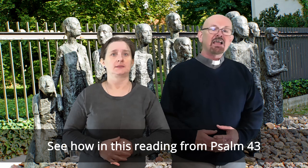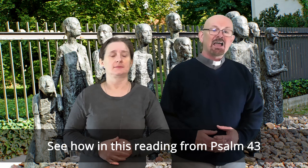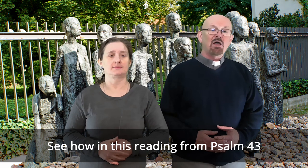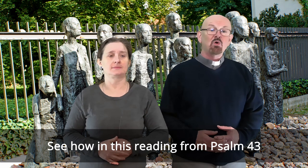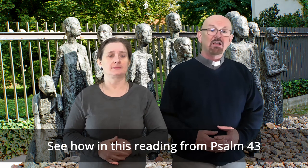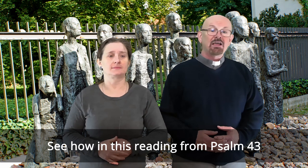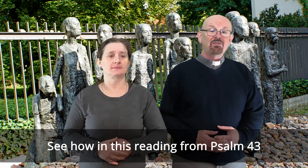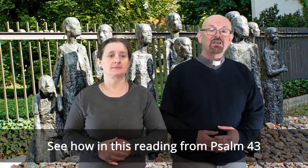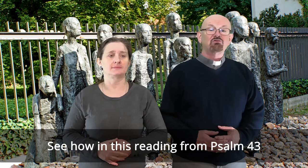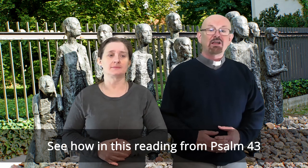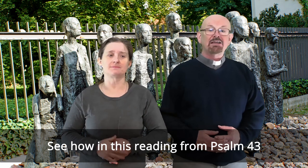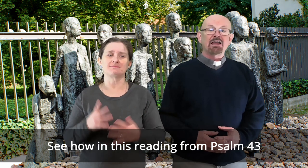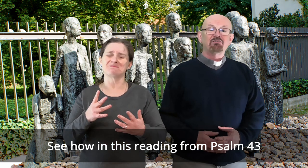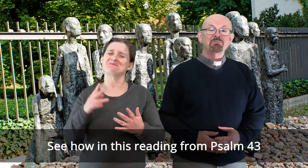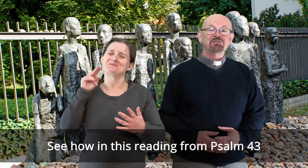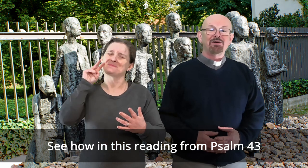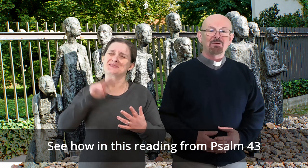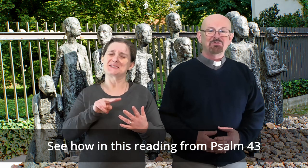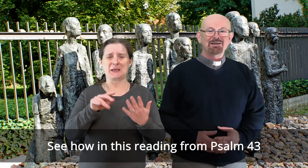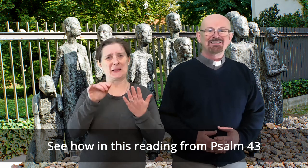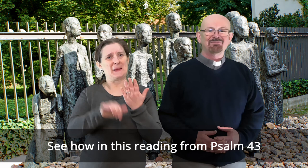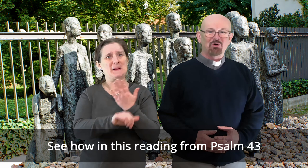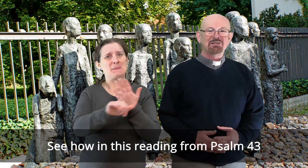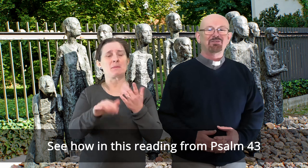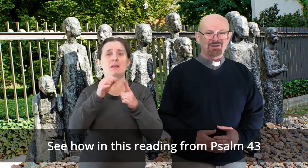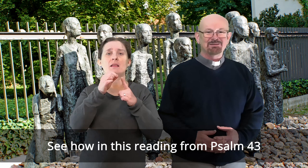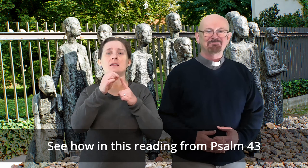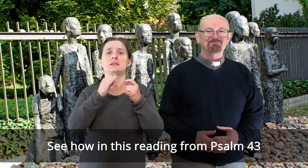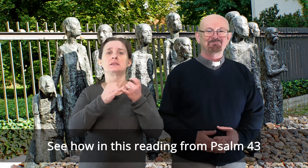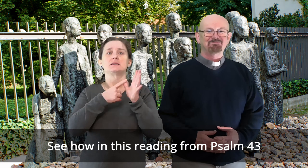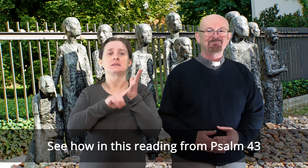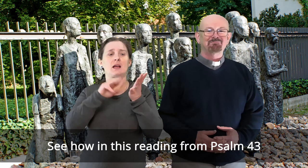See how in this reading from Psalm 20:43,